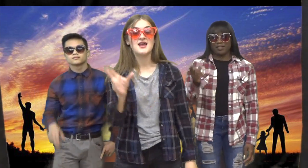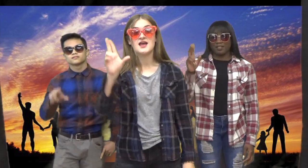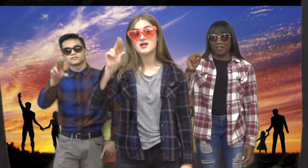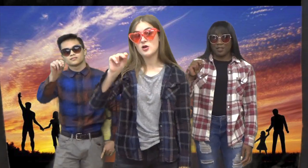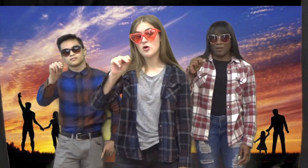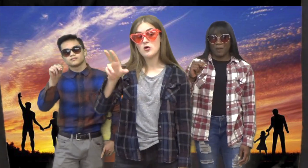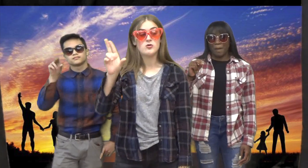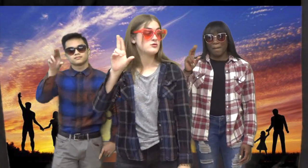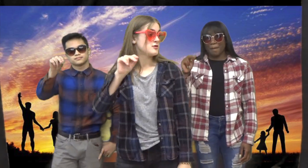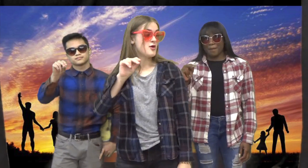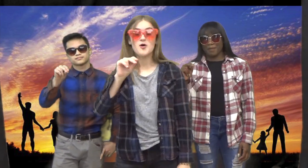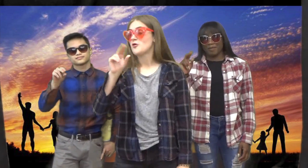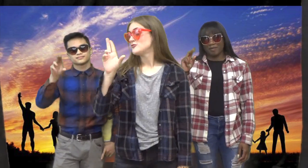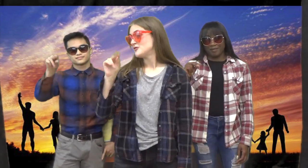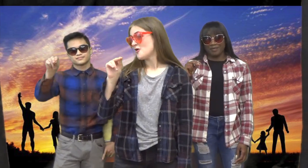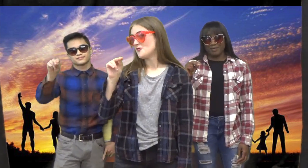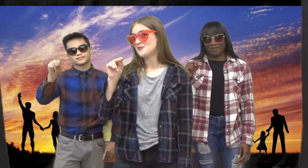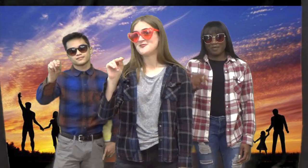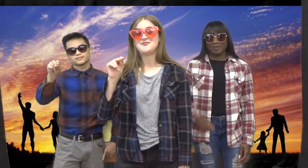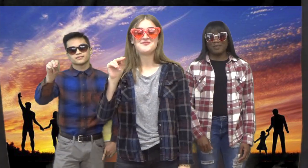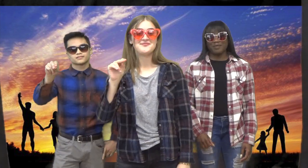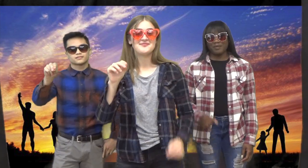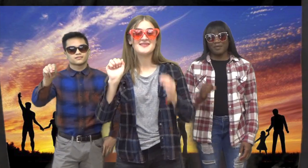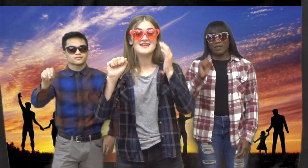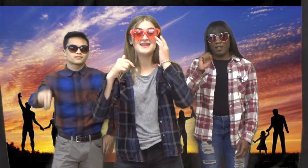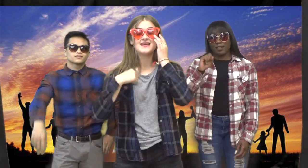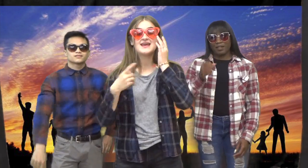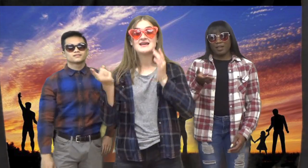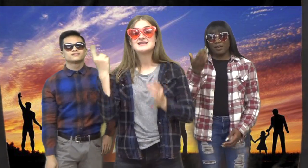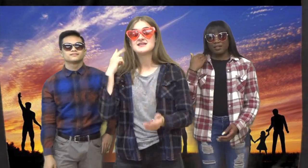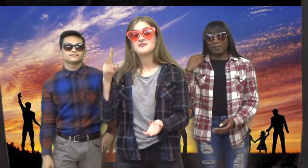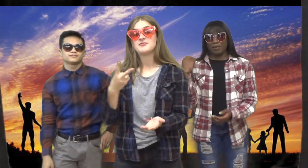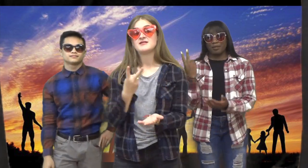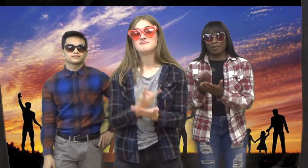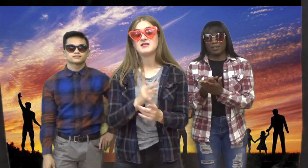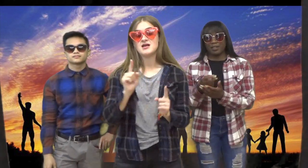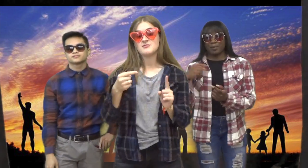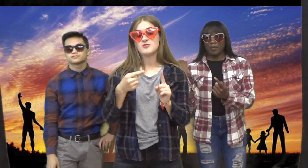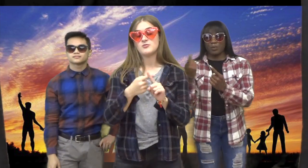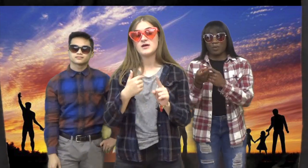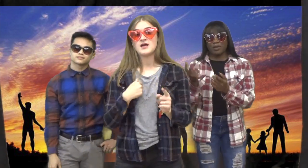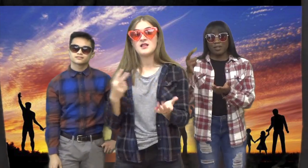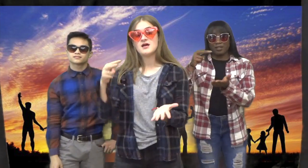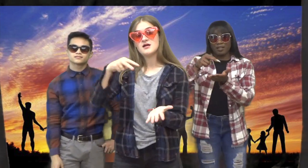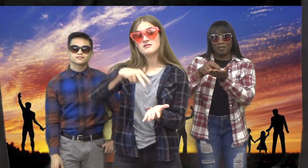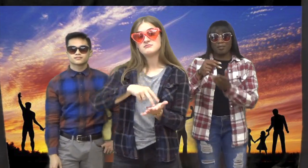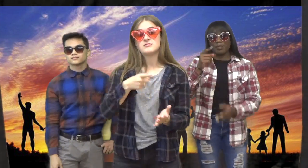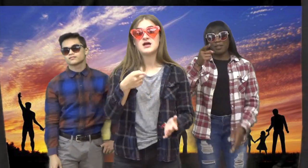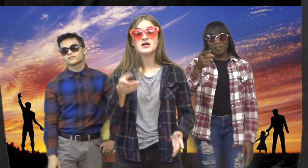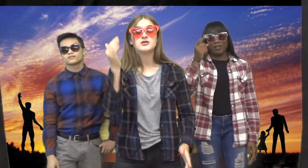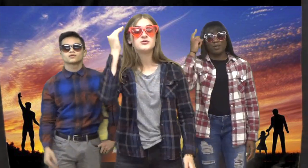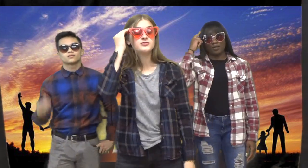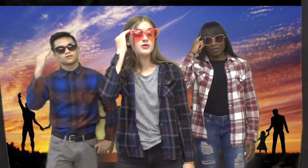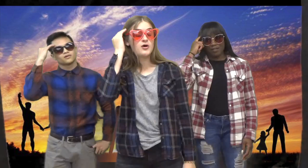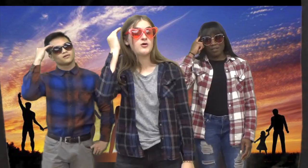saying no, no, no. If it's a bit flat, boy, I'll come back. No,